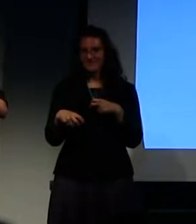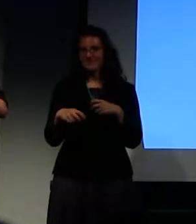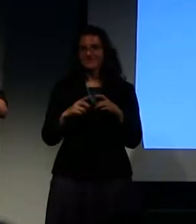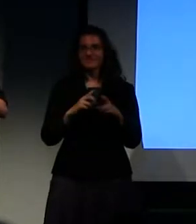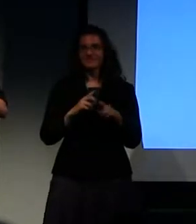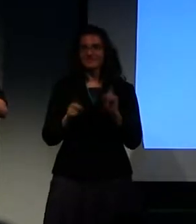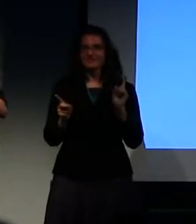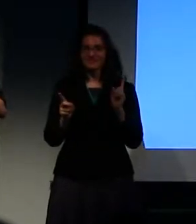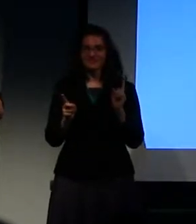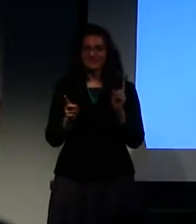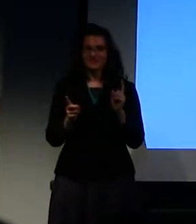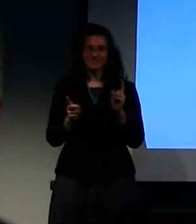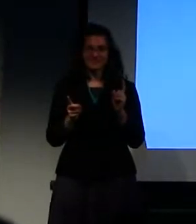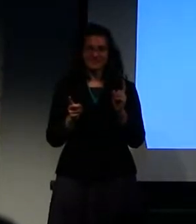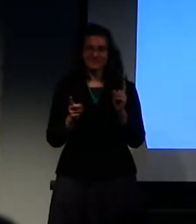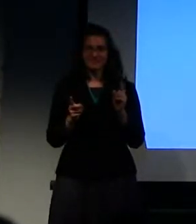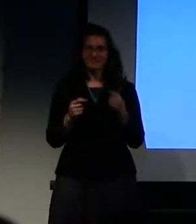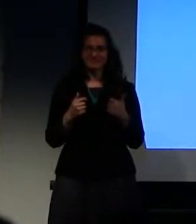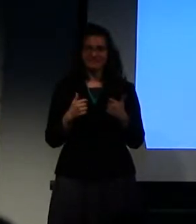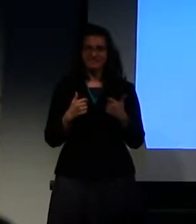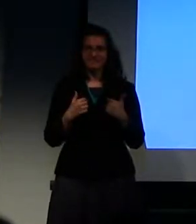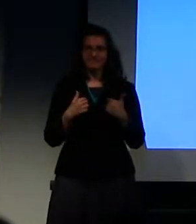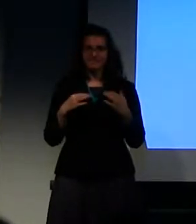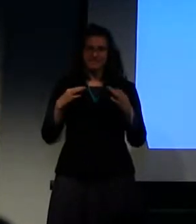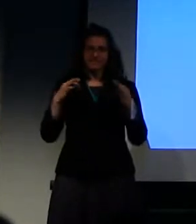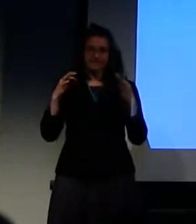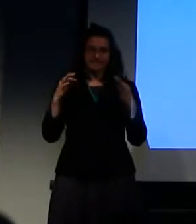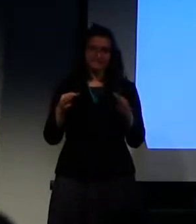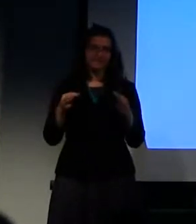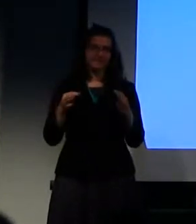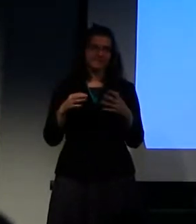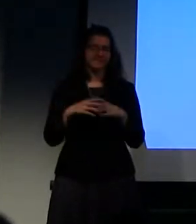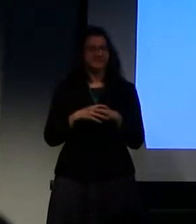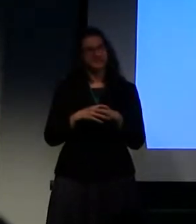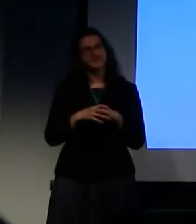I definitely, as I progress in